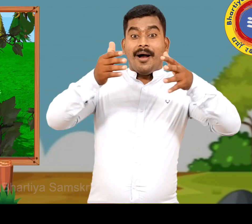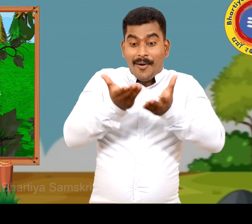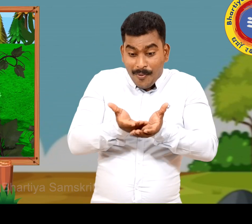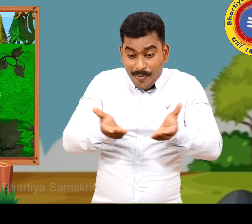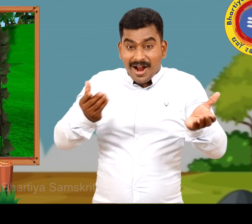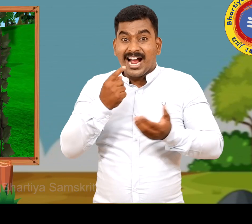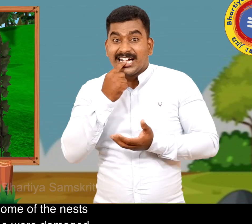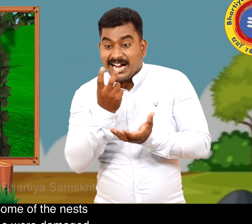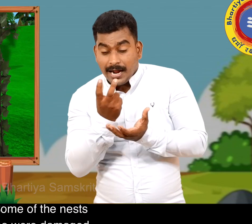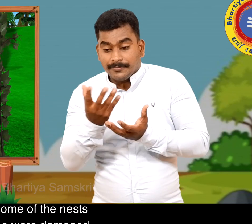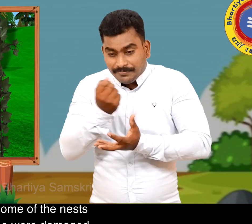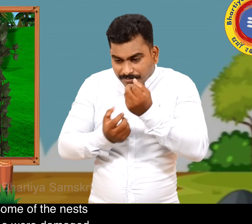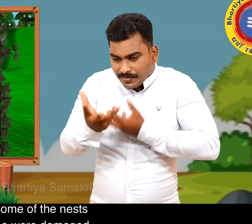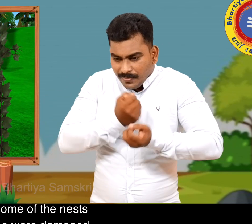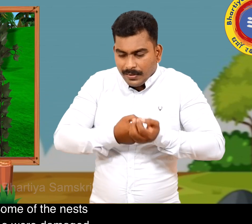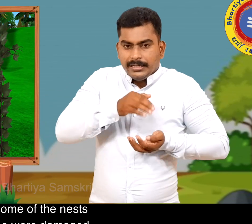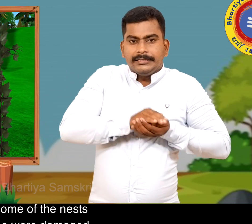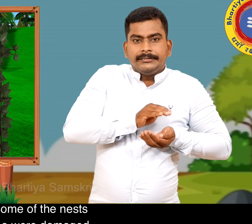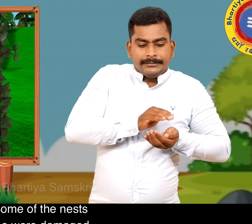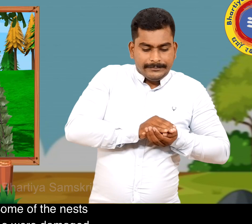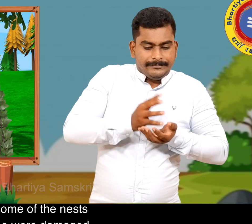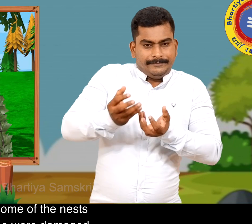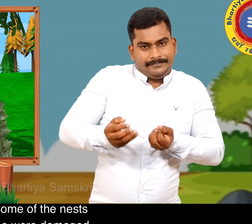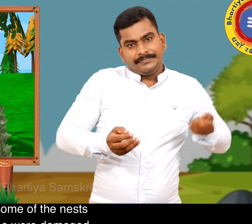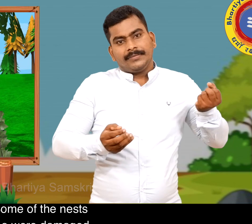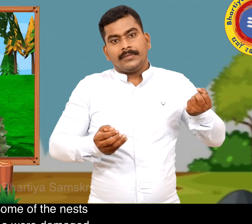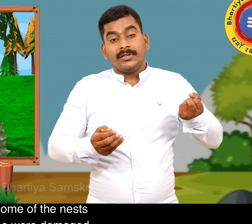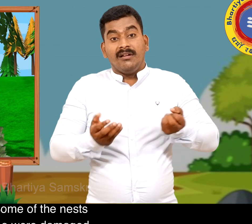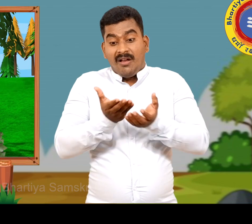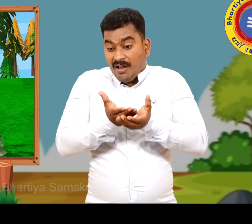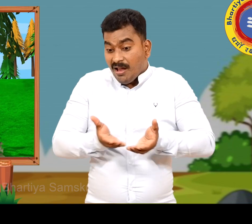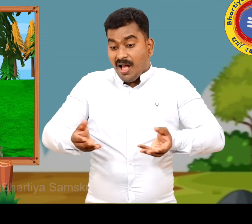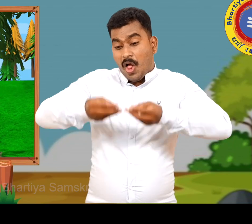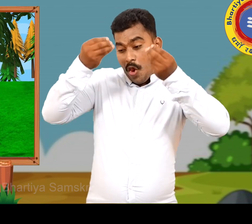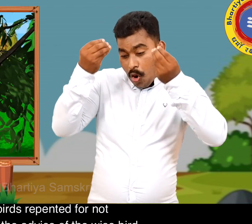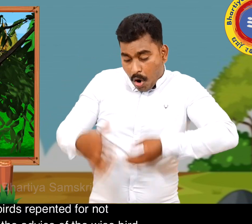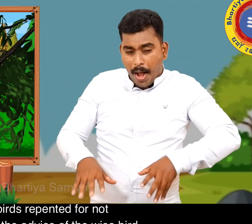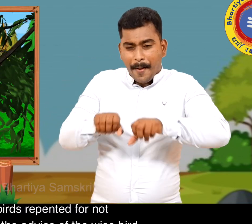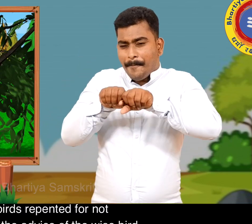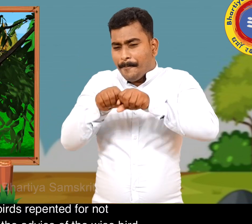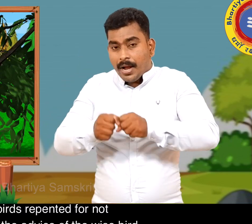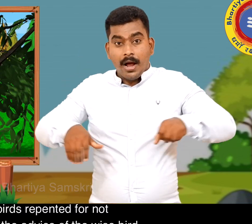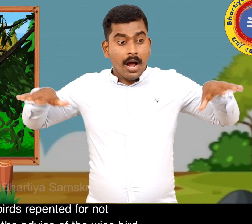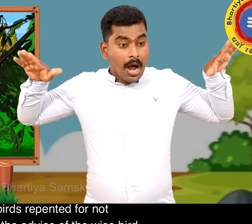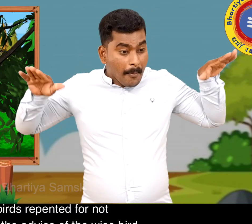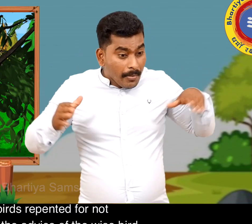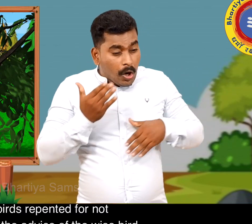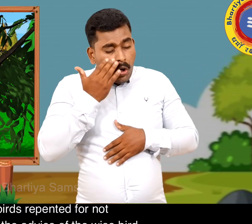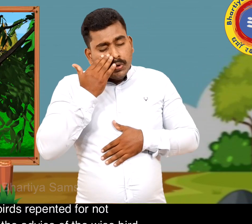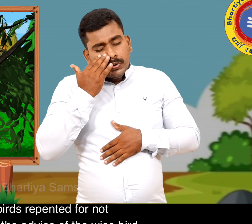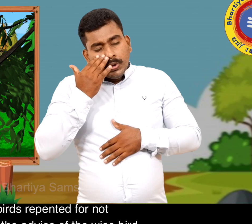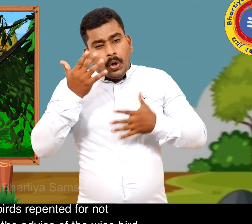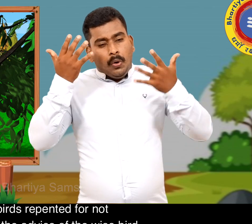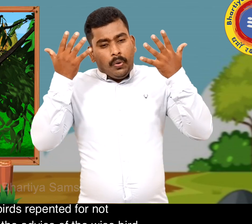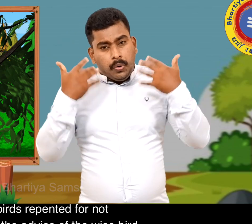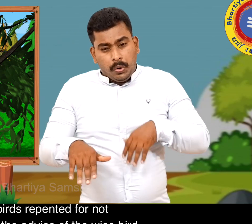nests. Some of the nests, too, were damaged. The birds repented